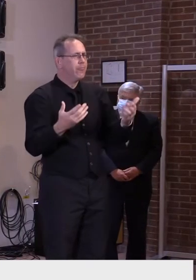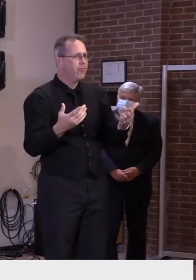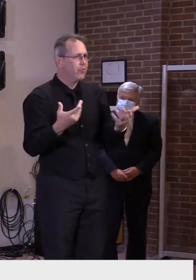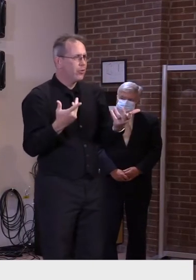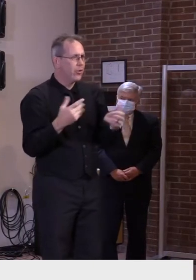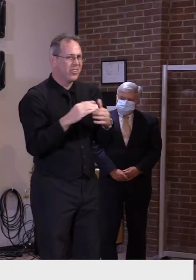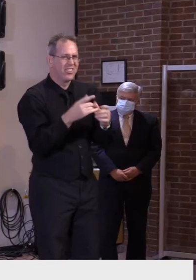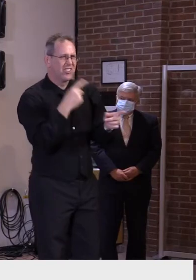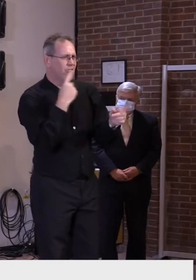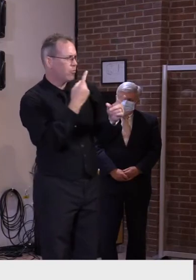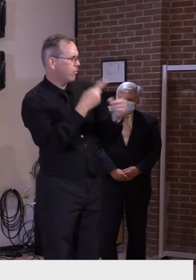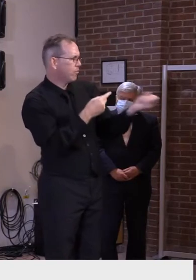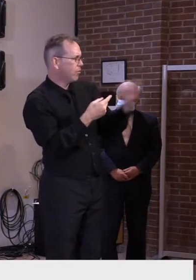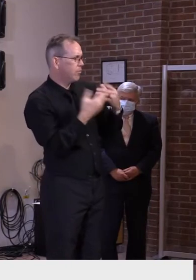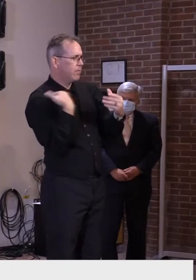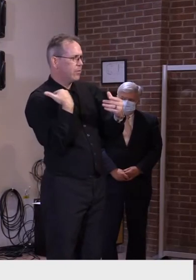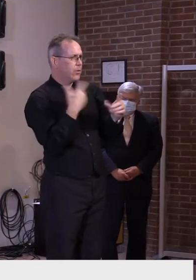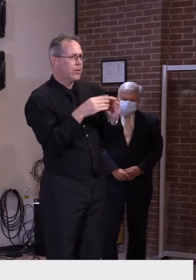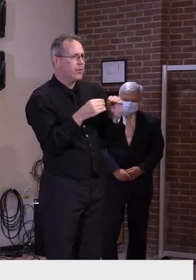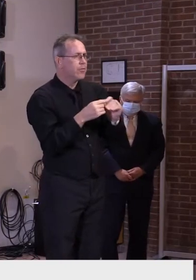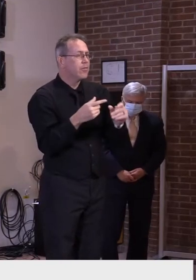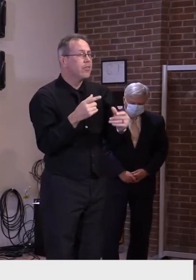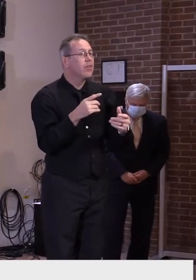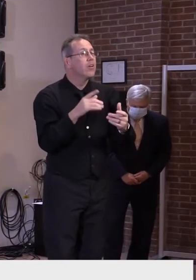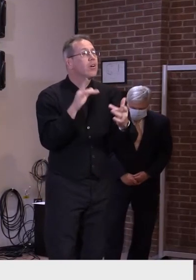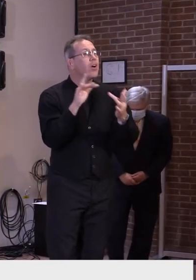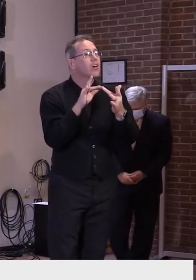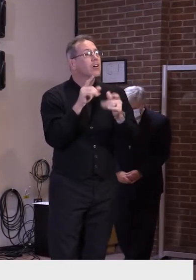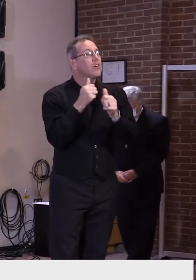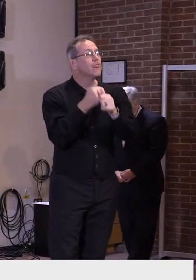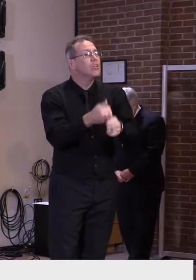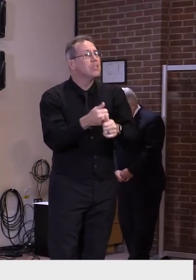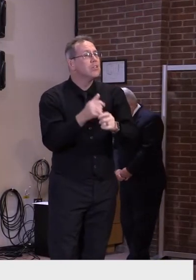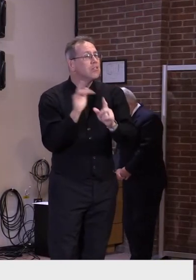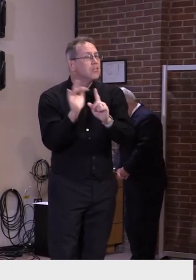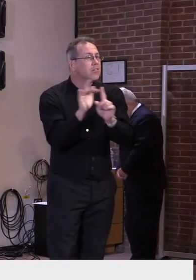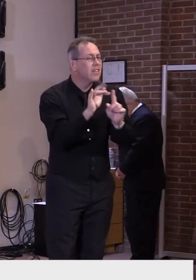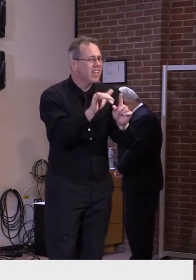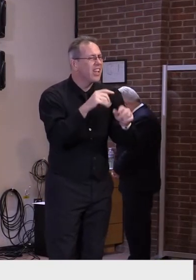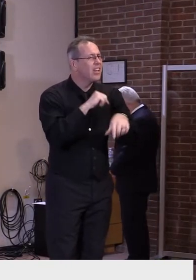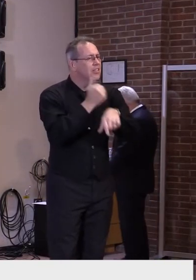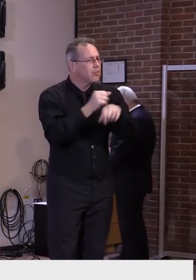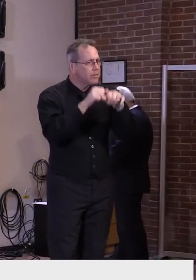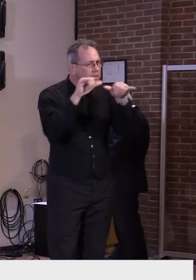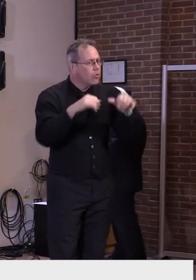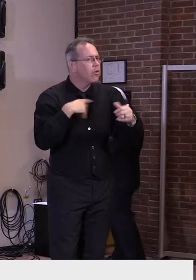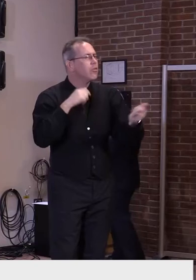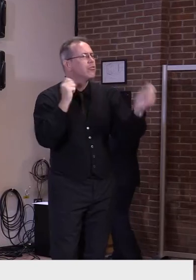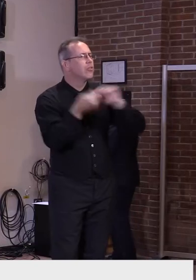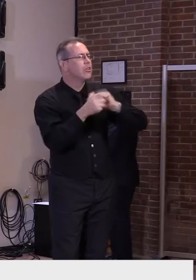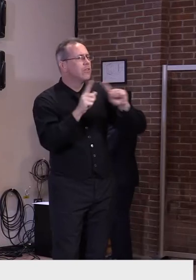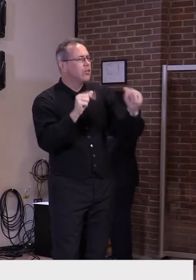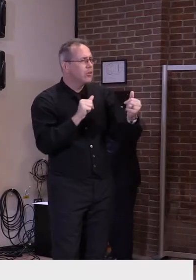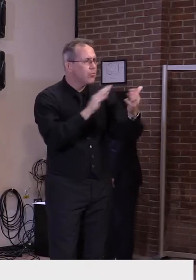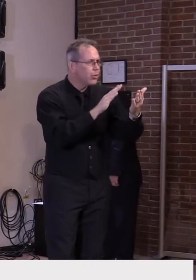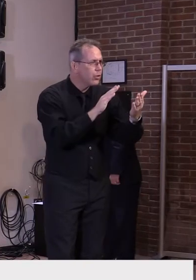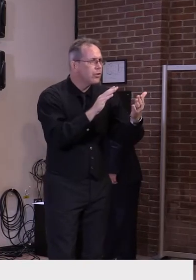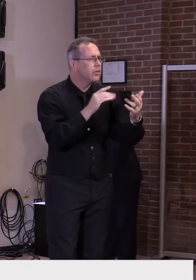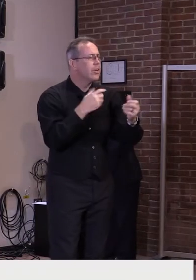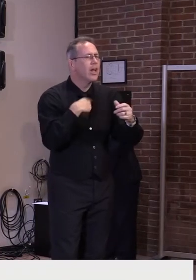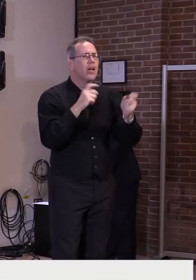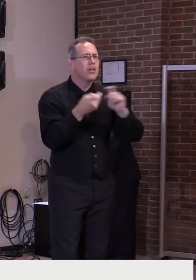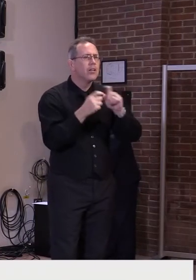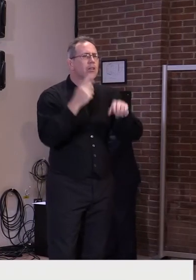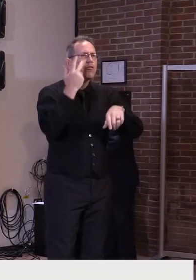tracing. We've made at least, I think, three changes in contact tracing precisely because of our experience with managing essentially the speed and